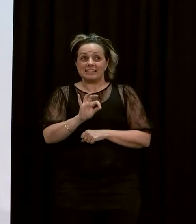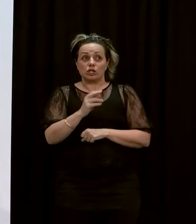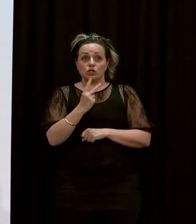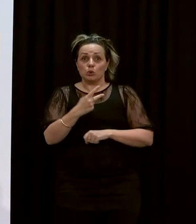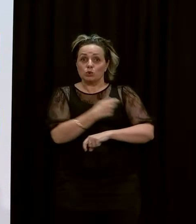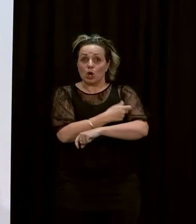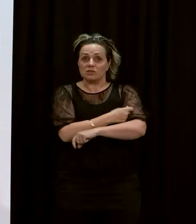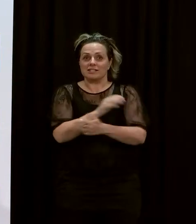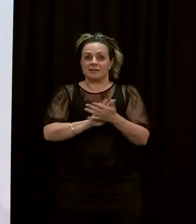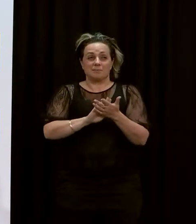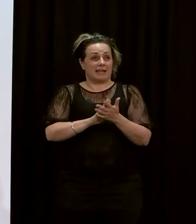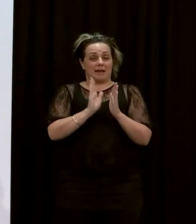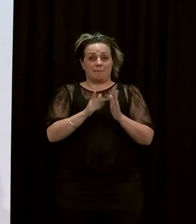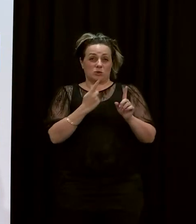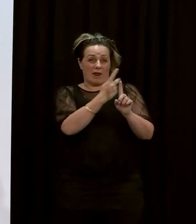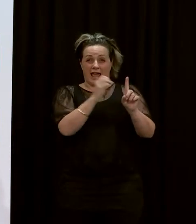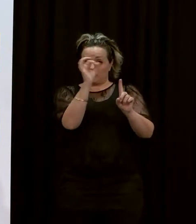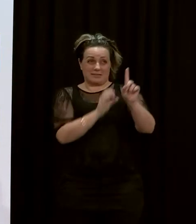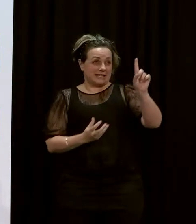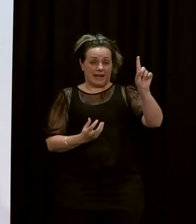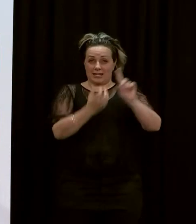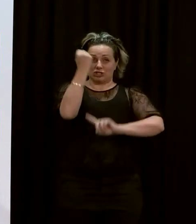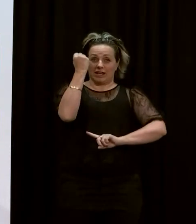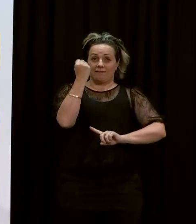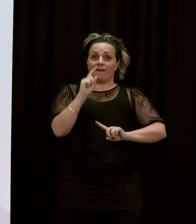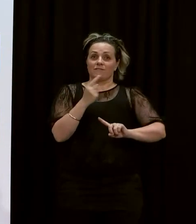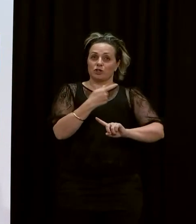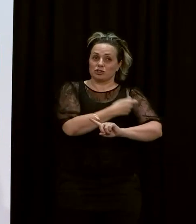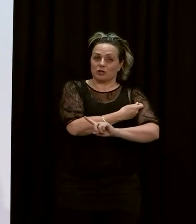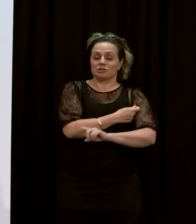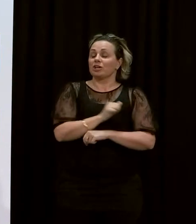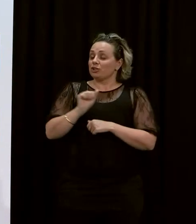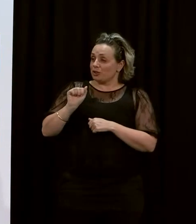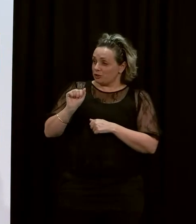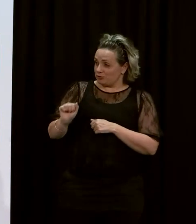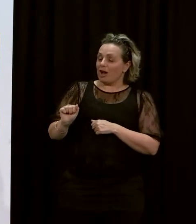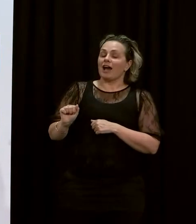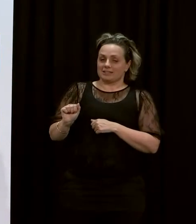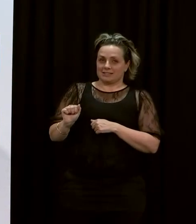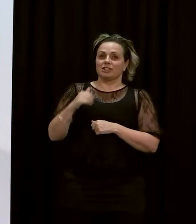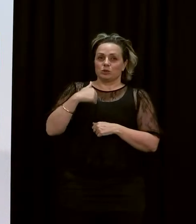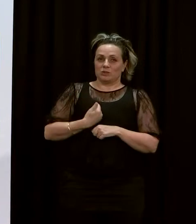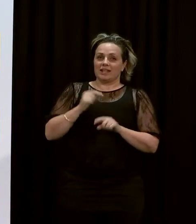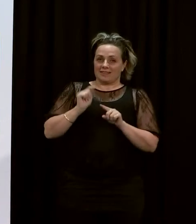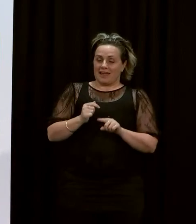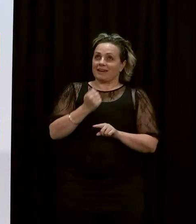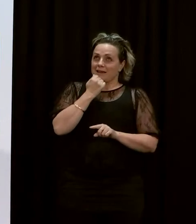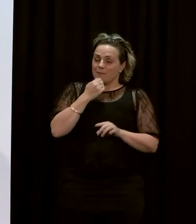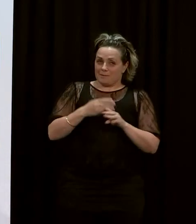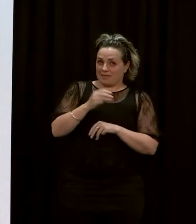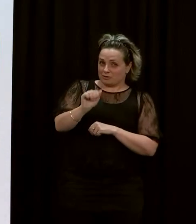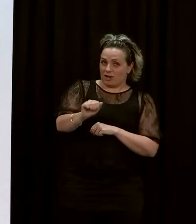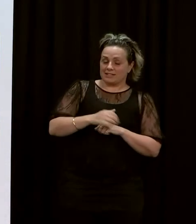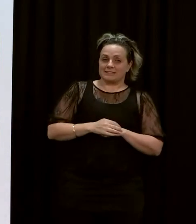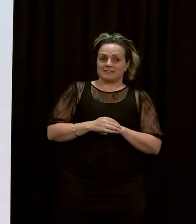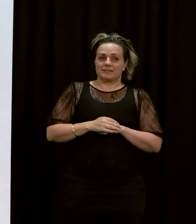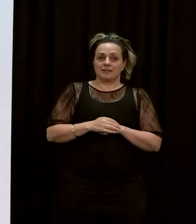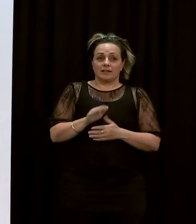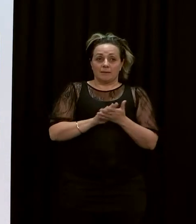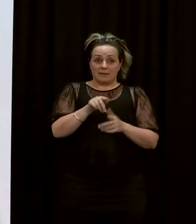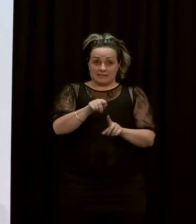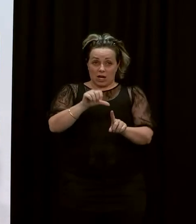that is correct. That is correct. If you wanted to hit 95, you would presumably need 100% on first dose.